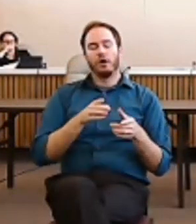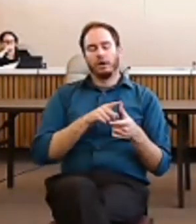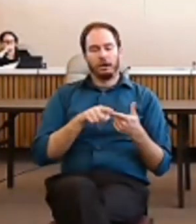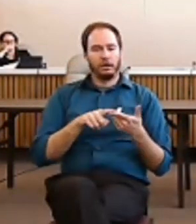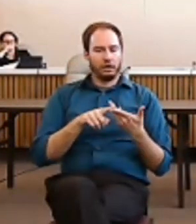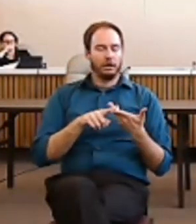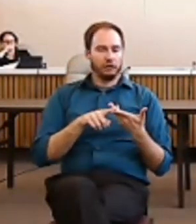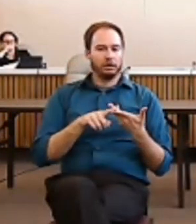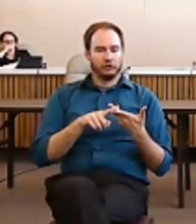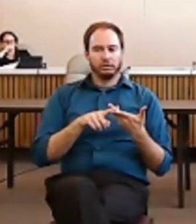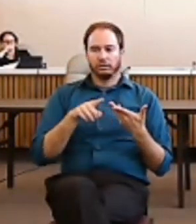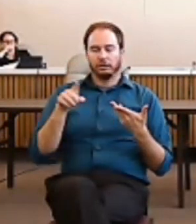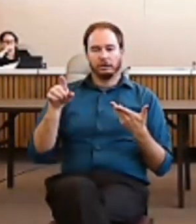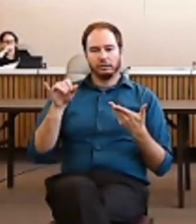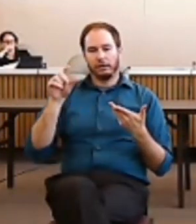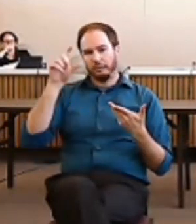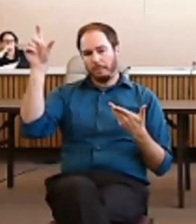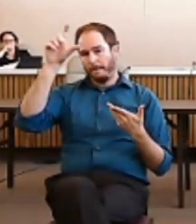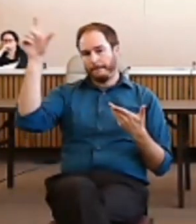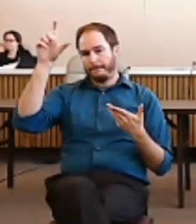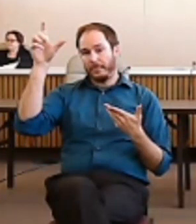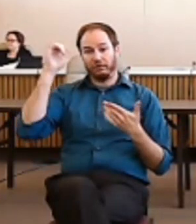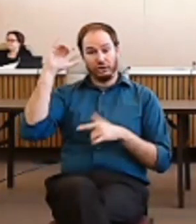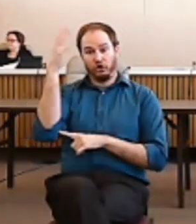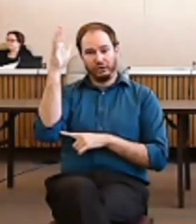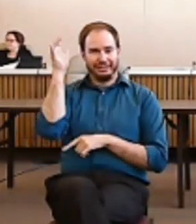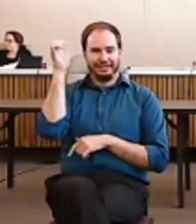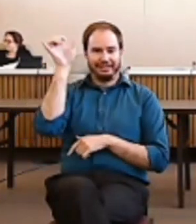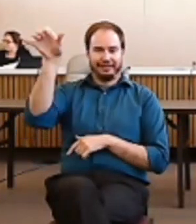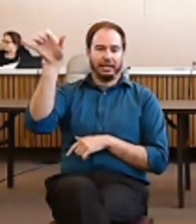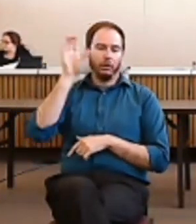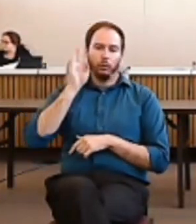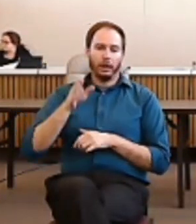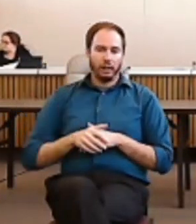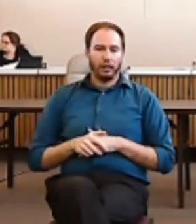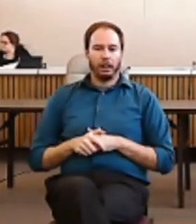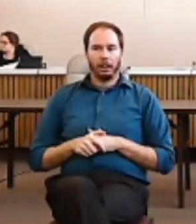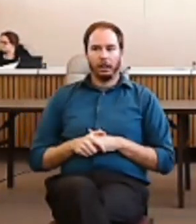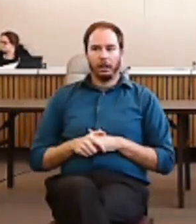But again, that buffered space, which today is treed, will stay treed.